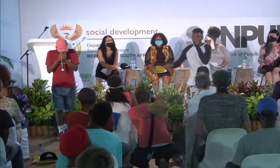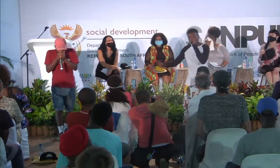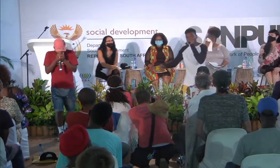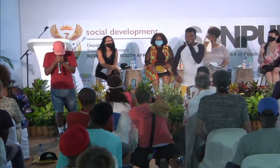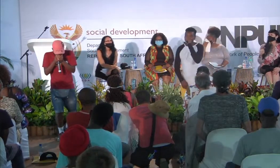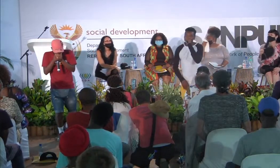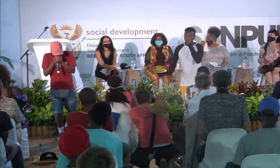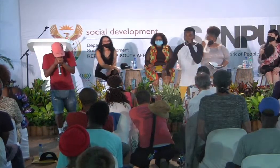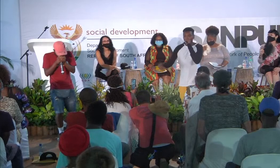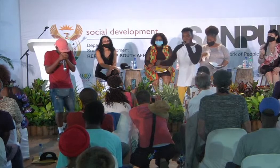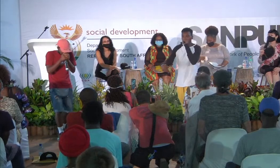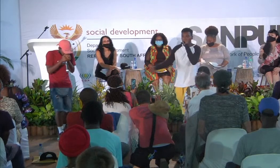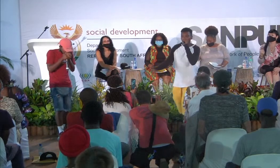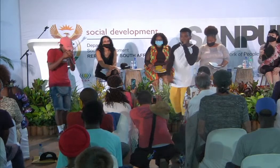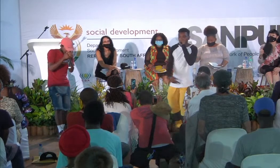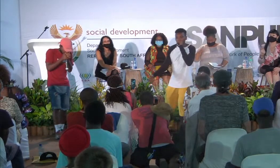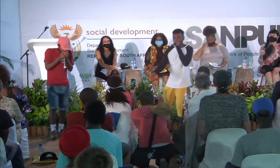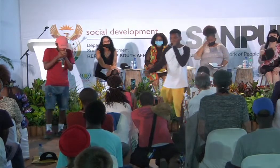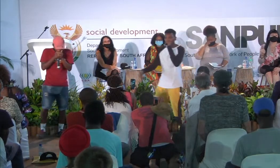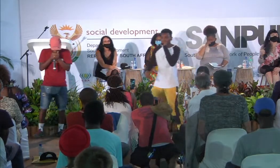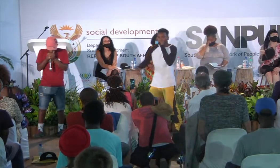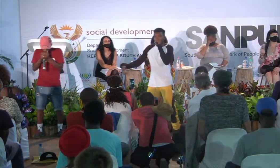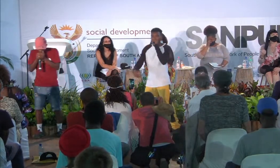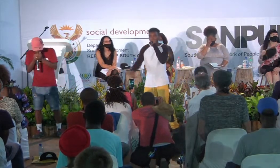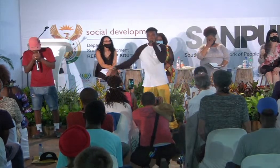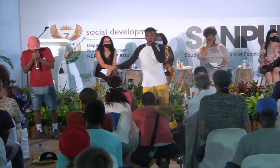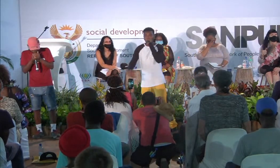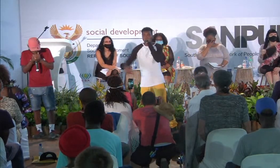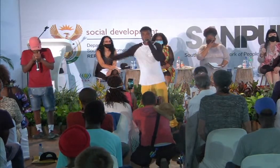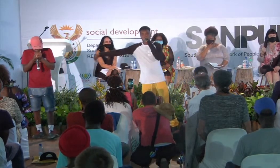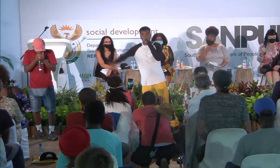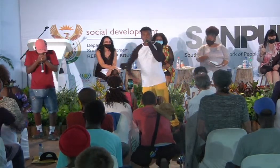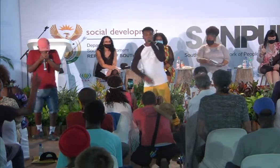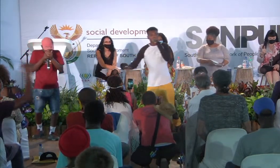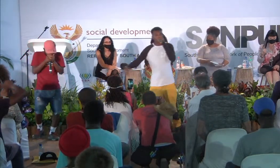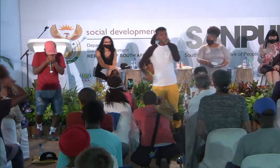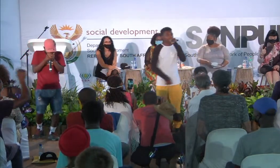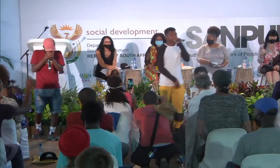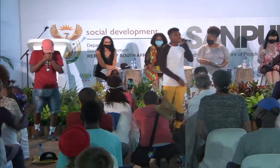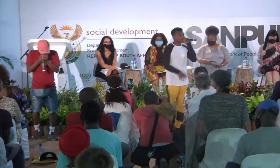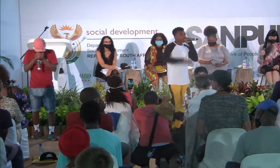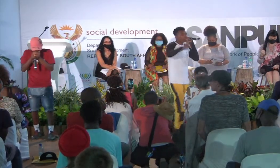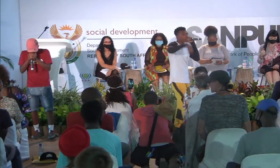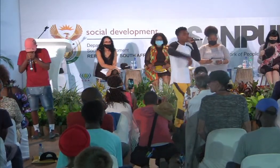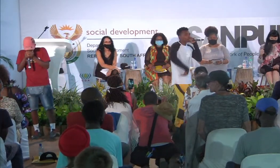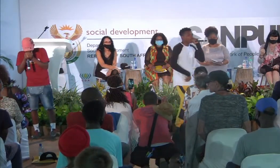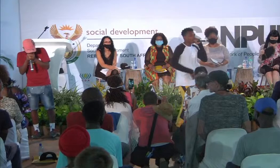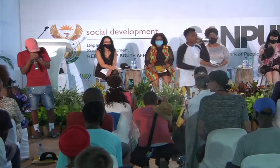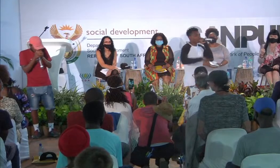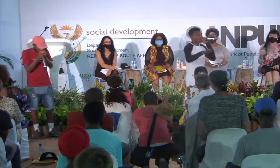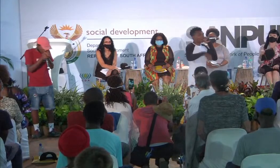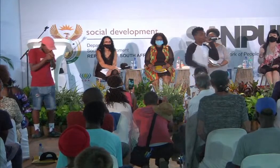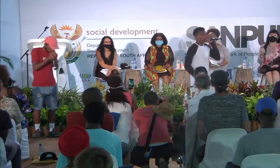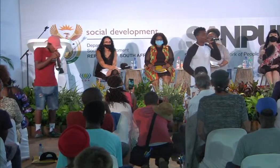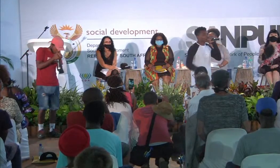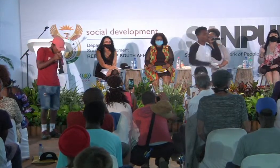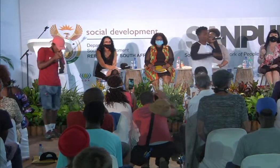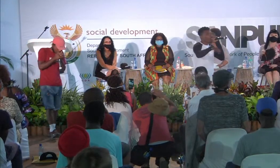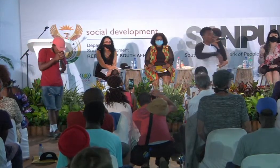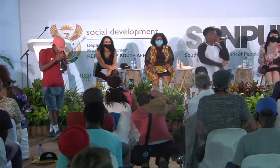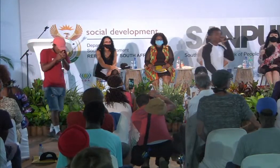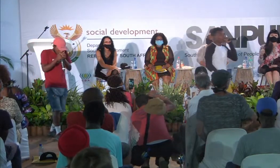ngayijele it sucks, mangikhuza ungayekushutha uzo ngiyakubuka ungaqumba kusahlekwa, konke kunako vele kuphuma kumina ngasuthola ibhadi